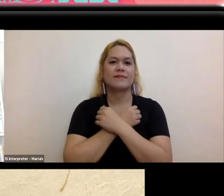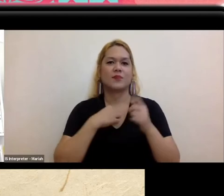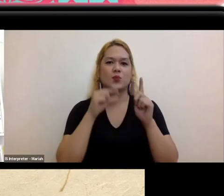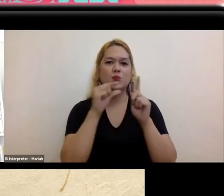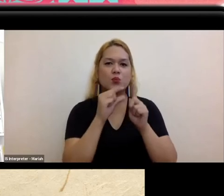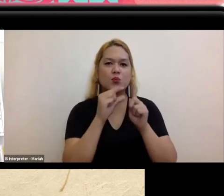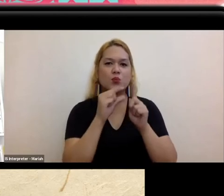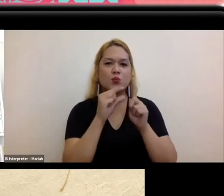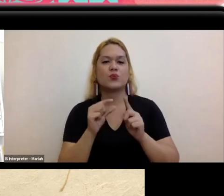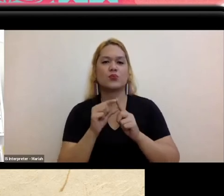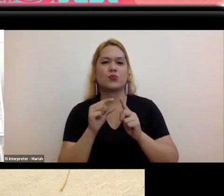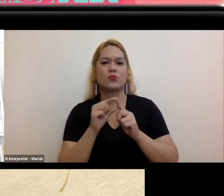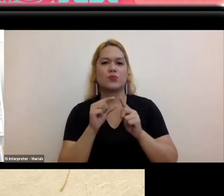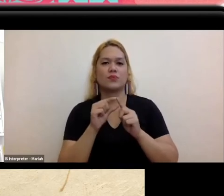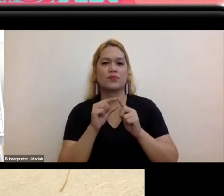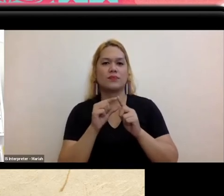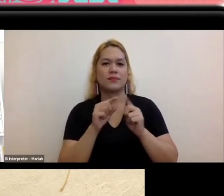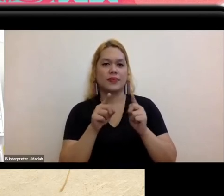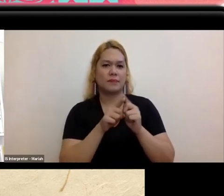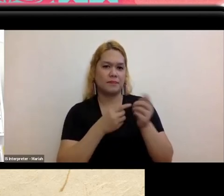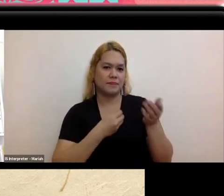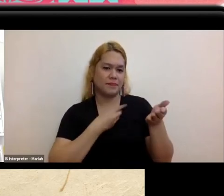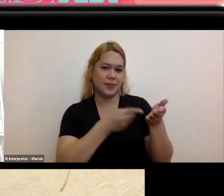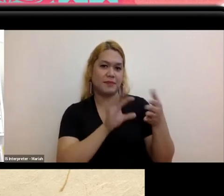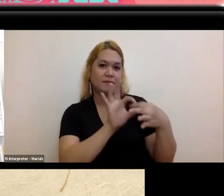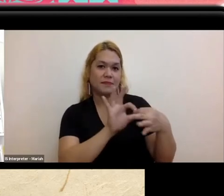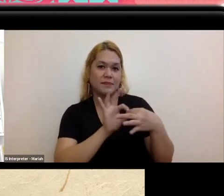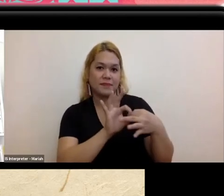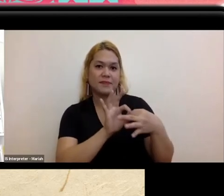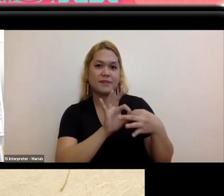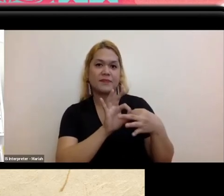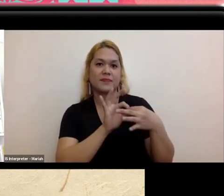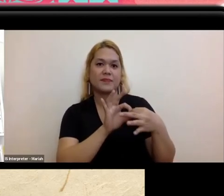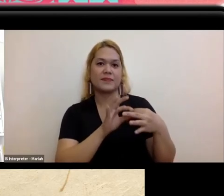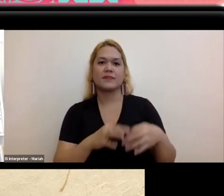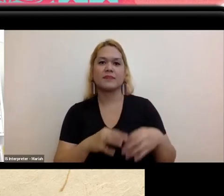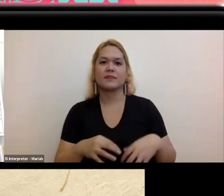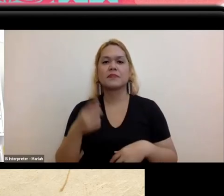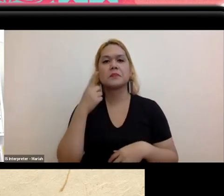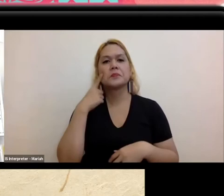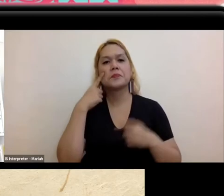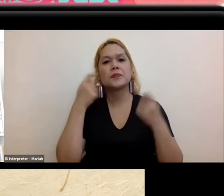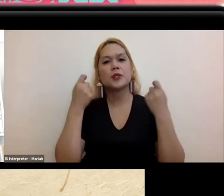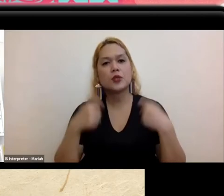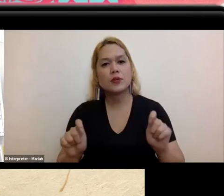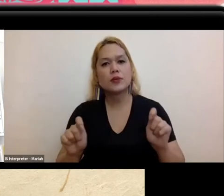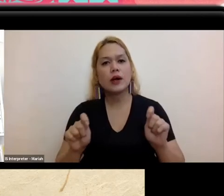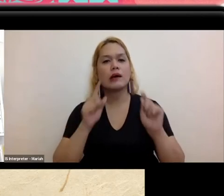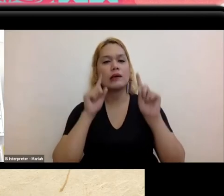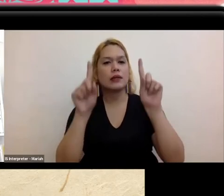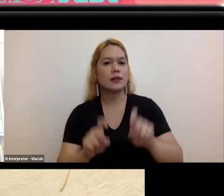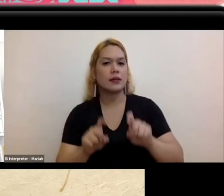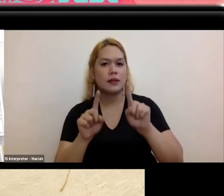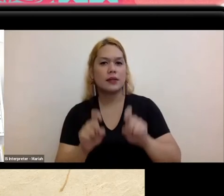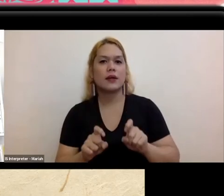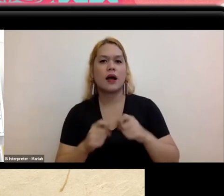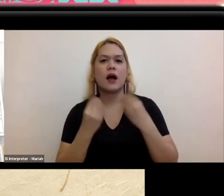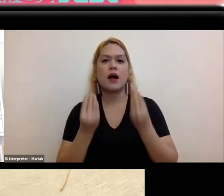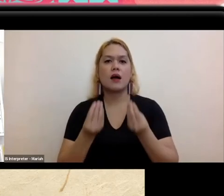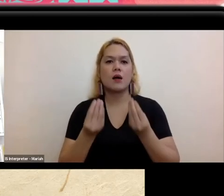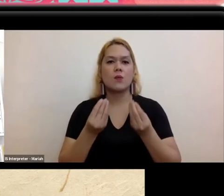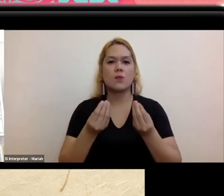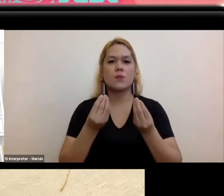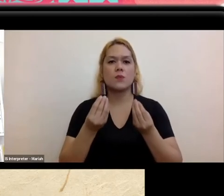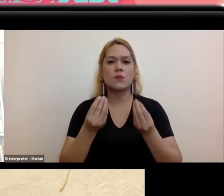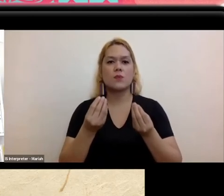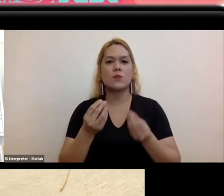much me trying to test how to use the plural first person pronoun, the we pronoun. I mean, like